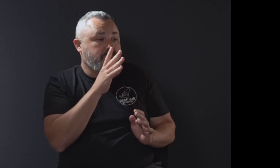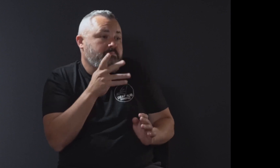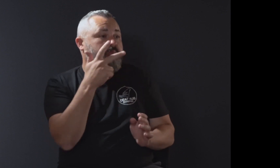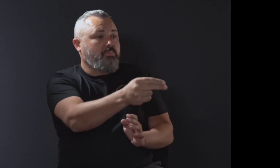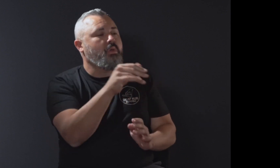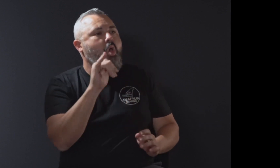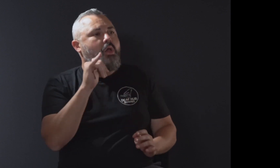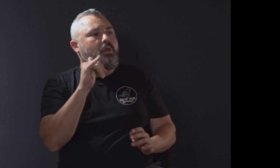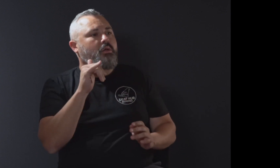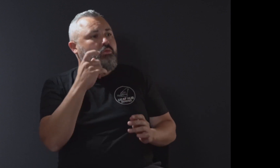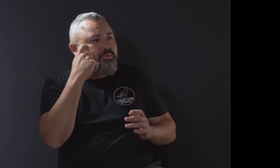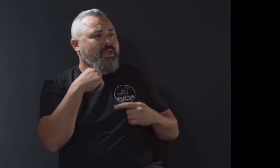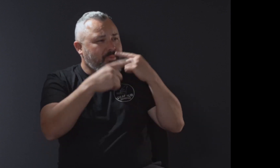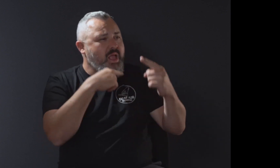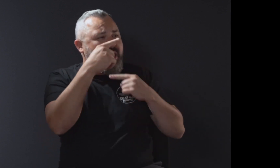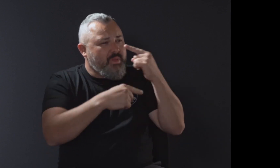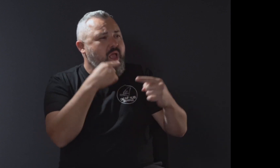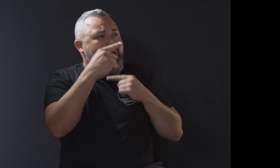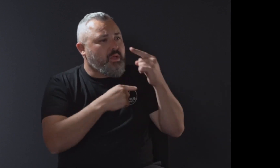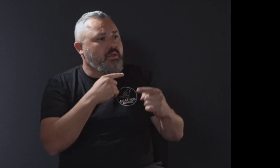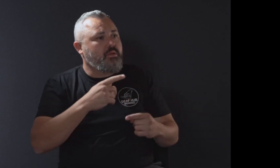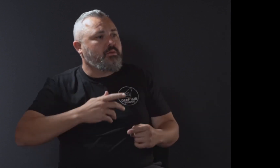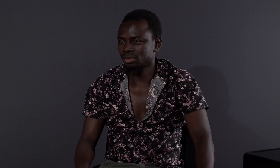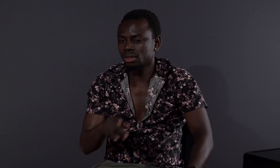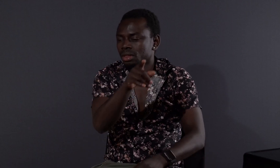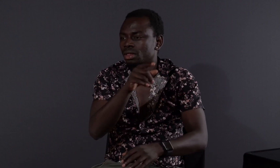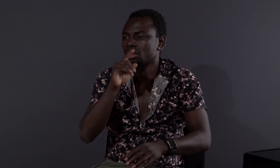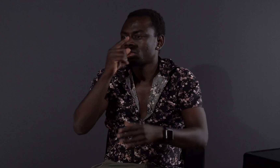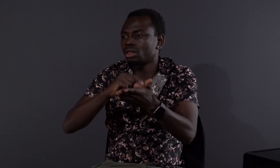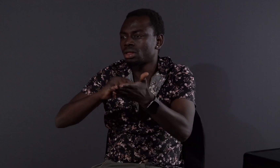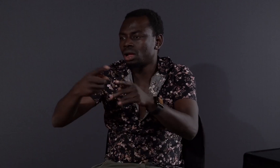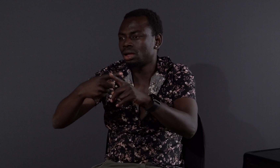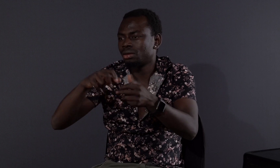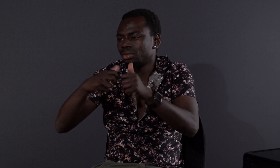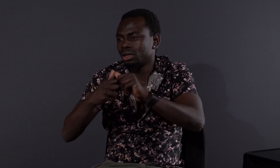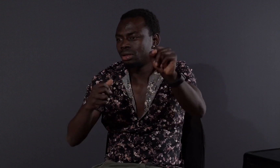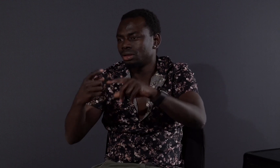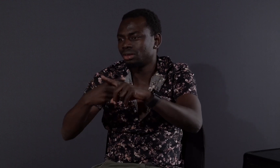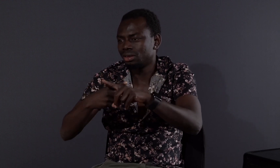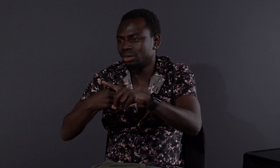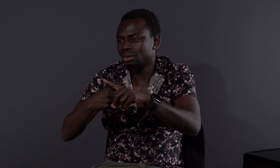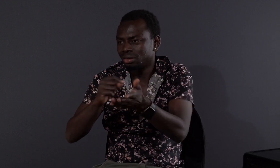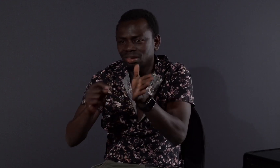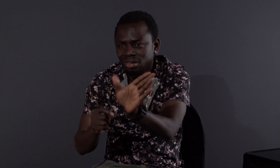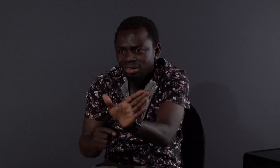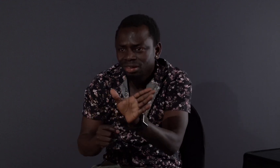you the injection anyway? Or did they keep trying to explain things? Well, they just kept writing things in written English, and I